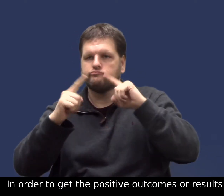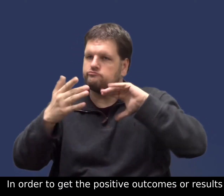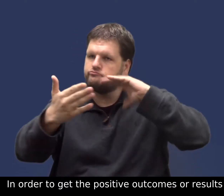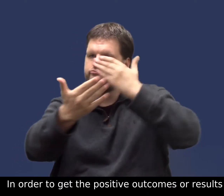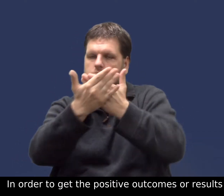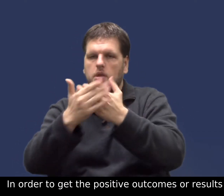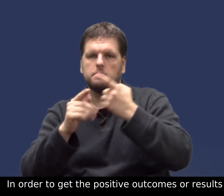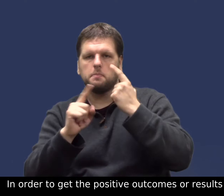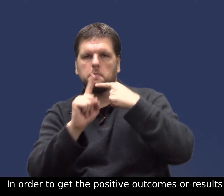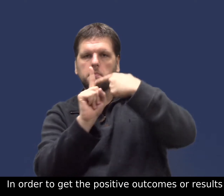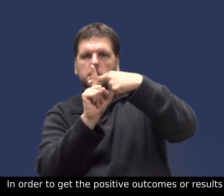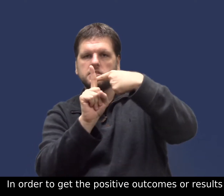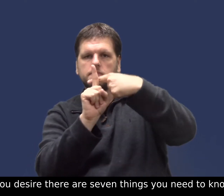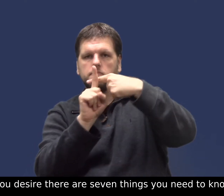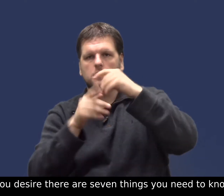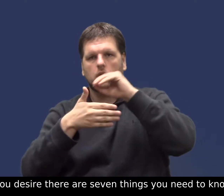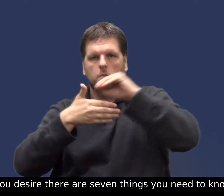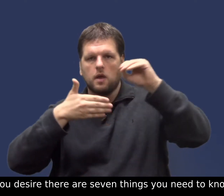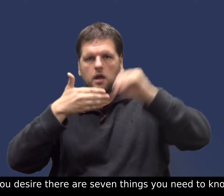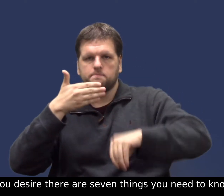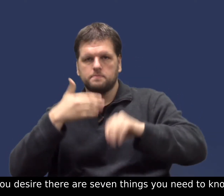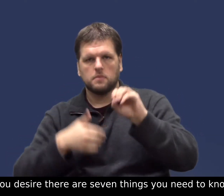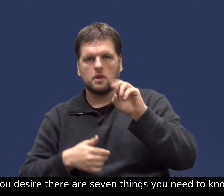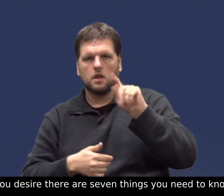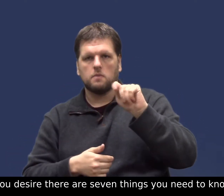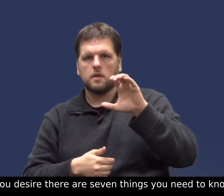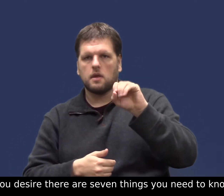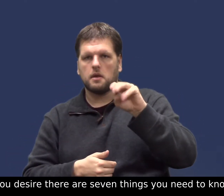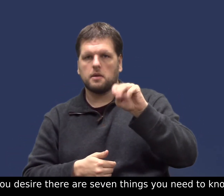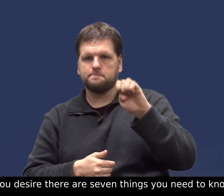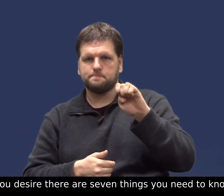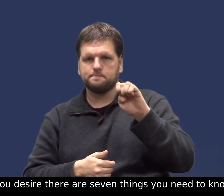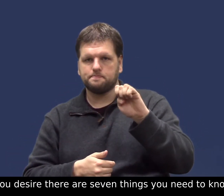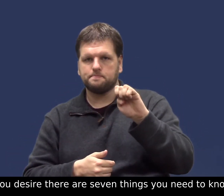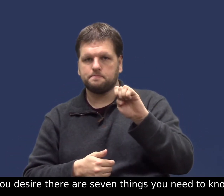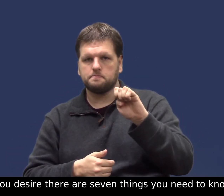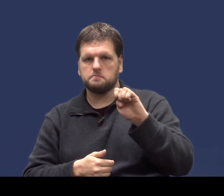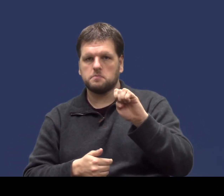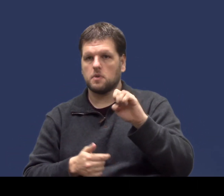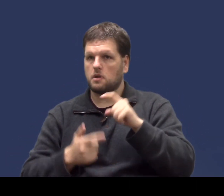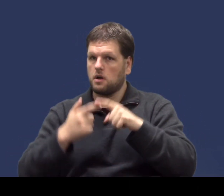positive outcomes or results you desire, there are 7 things you need to know.